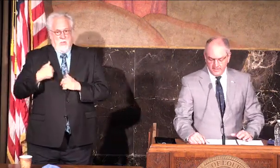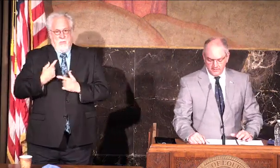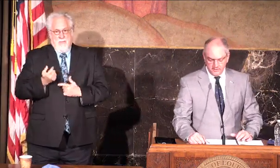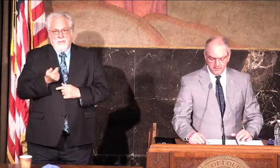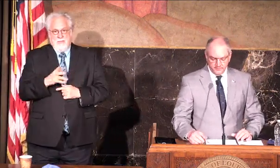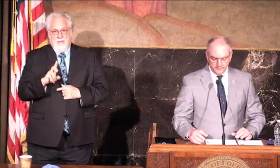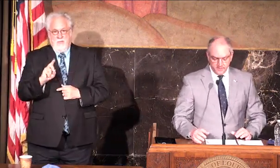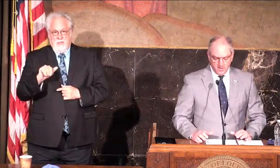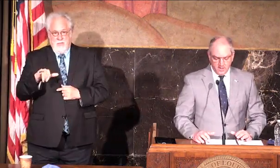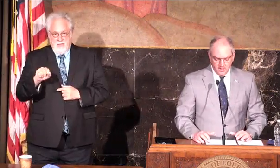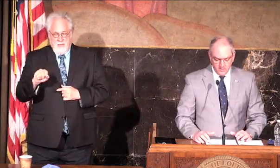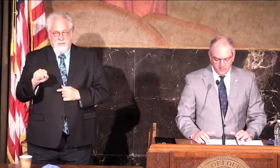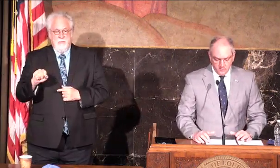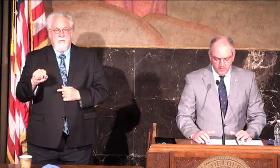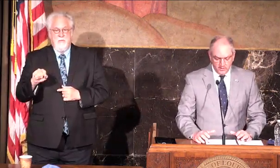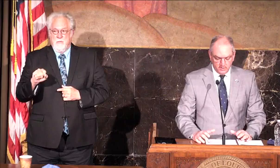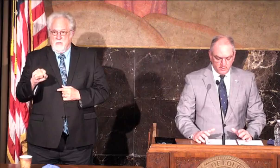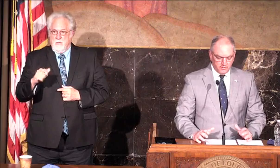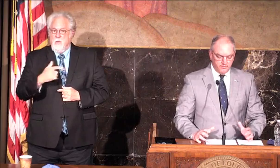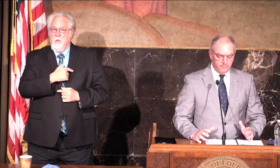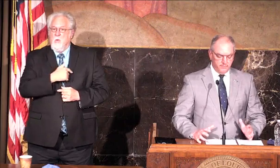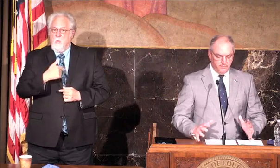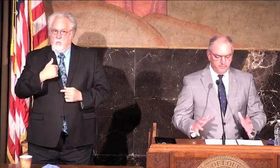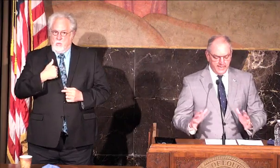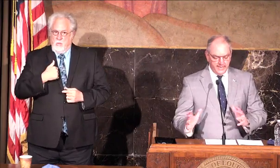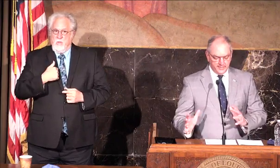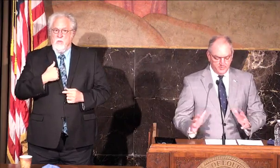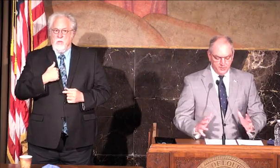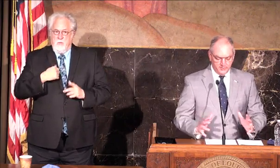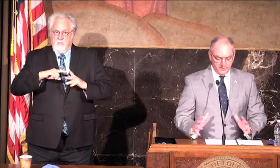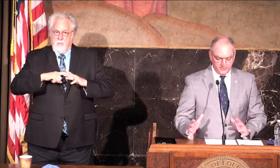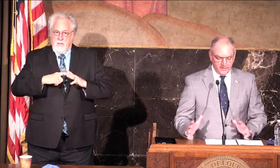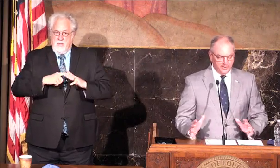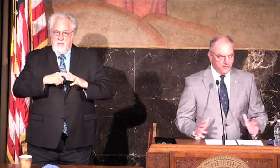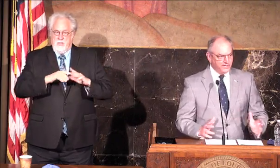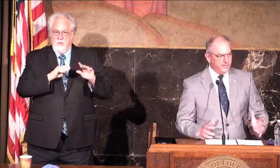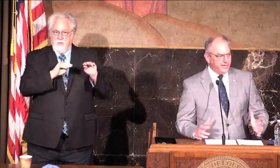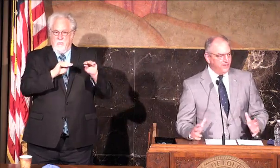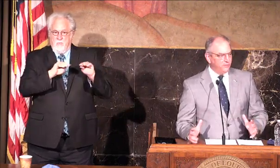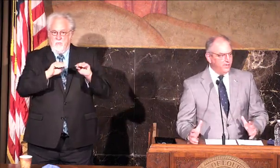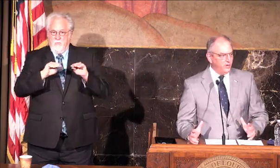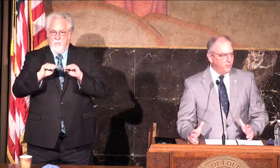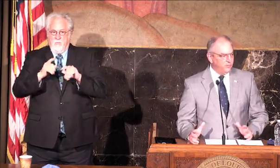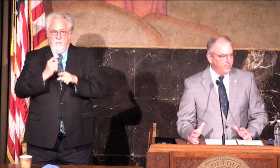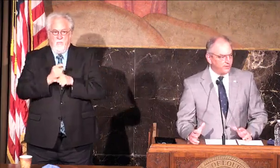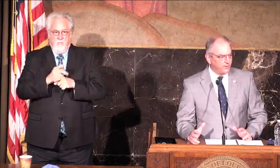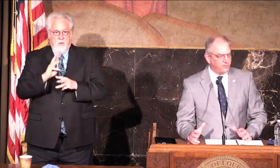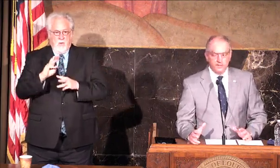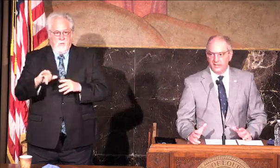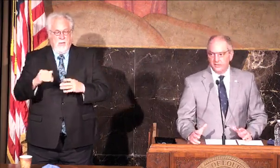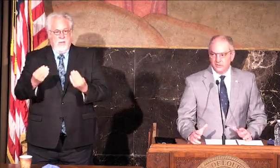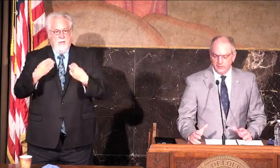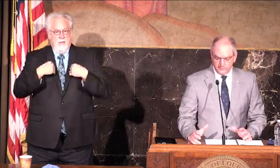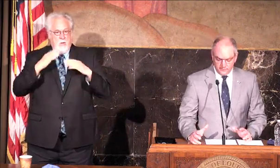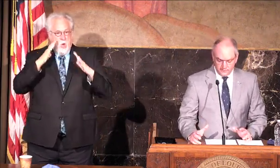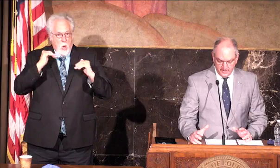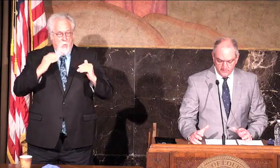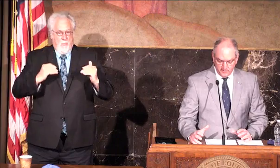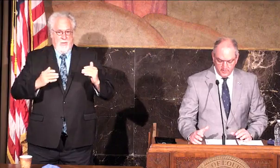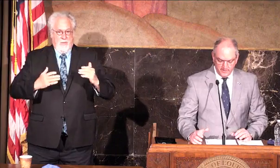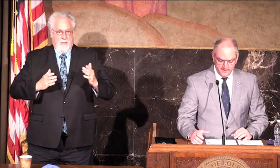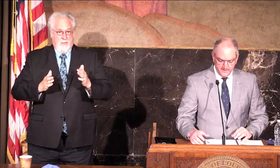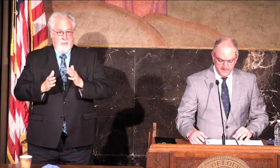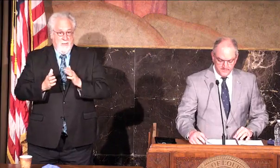several days, we are beginning to move in the right direction. That gives me hope and encouragement, and it should